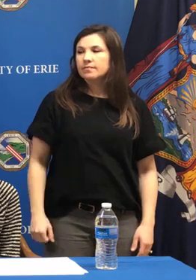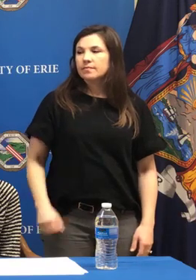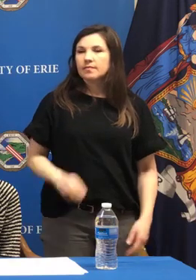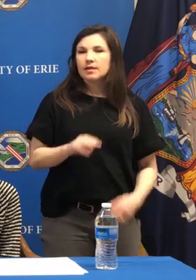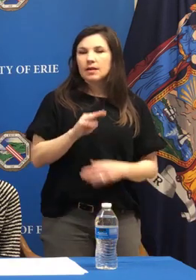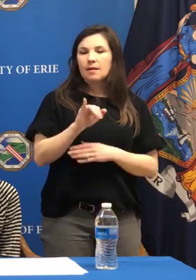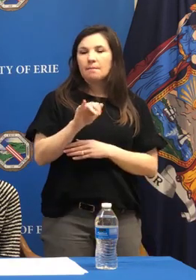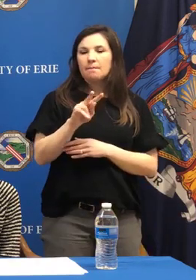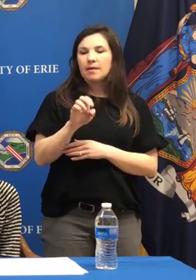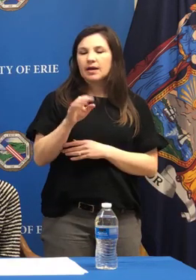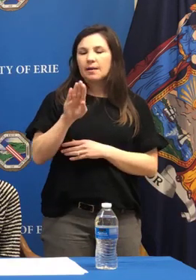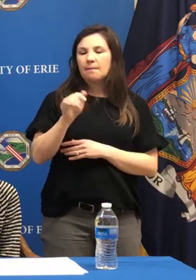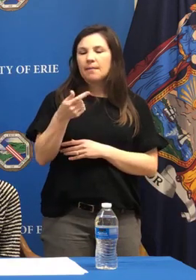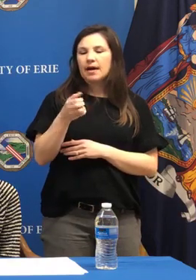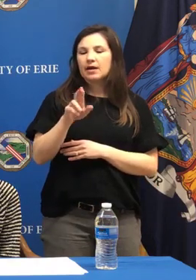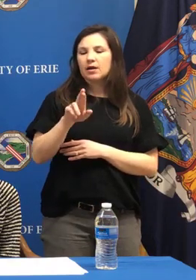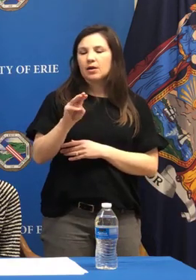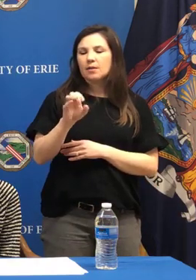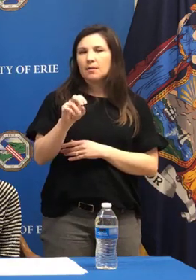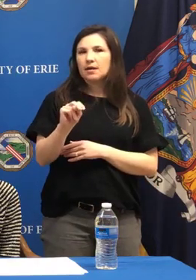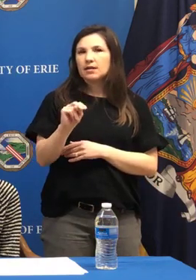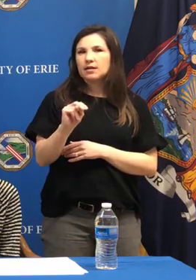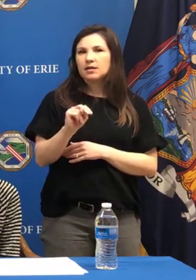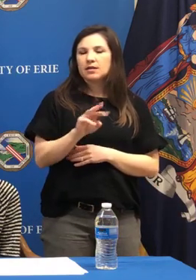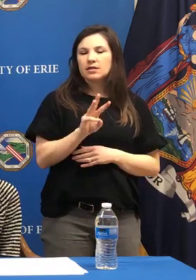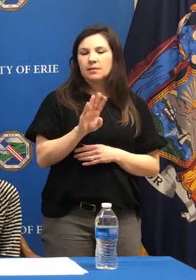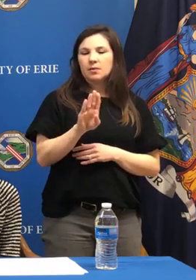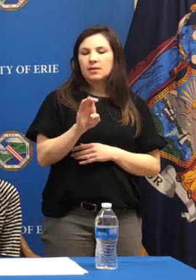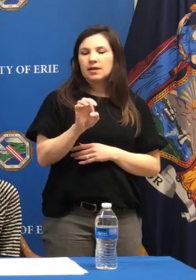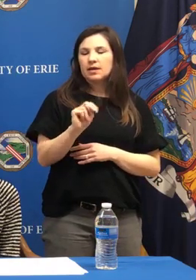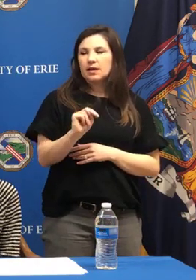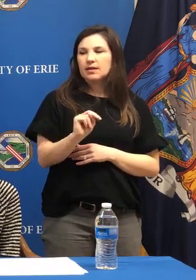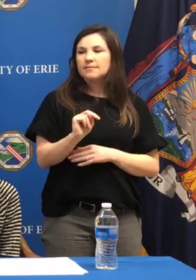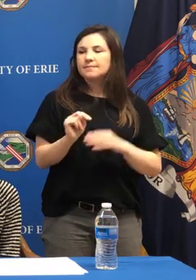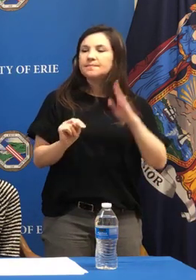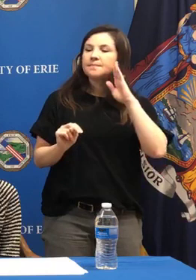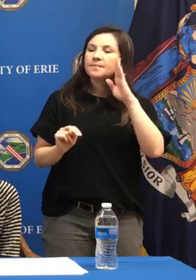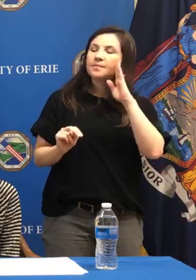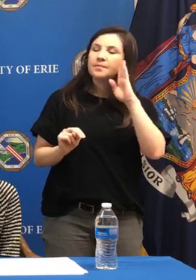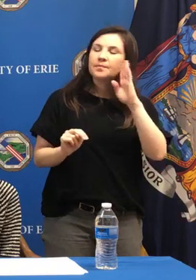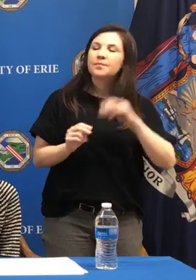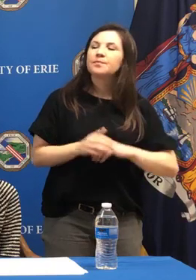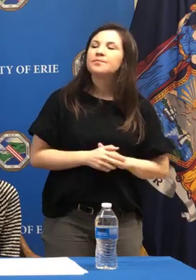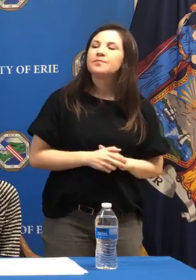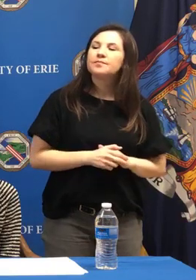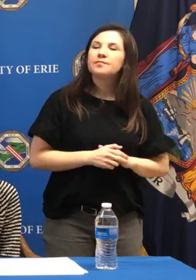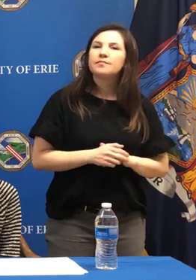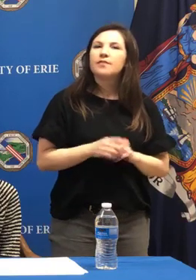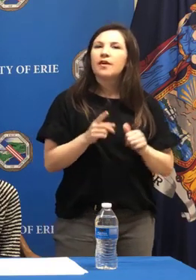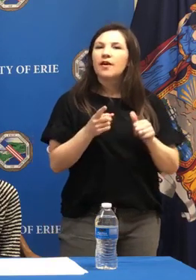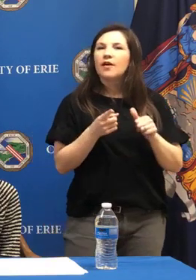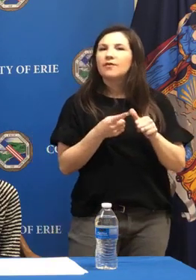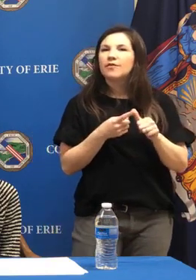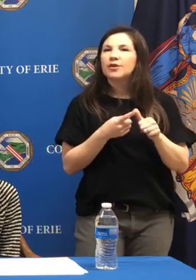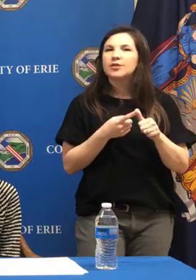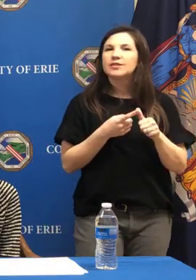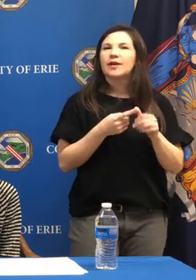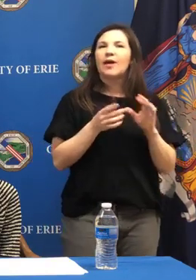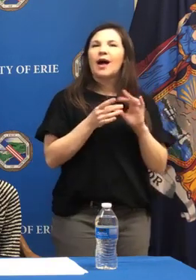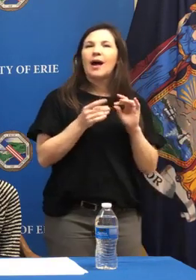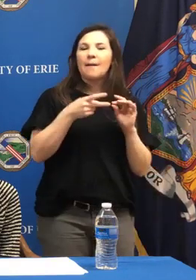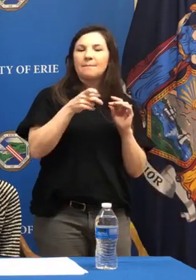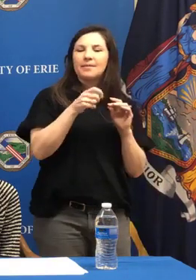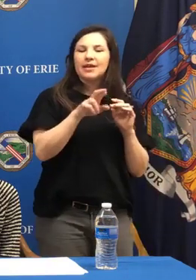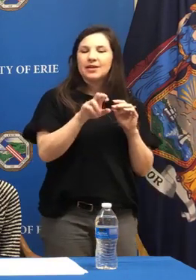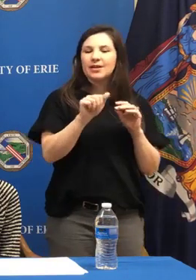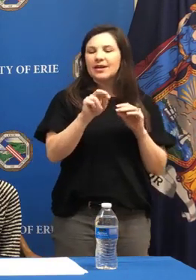Mike Baggerman from the WBEN. Hi, Mark. First of all, I want to give a shout out to Peter Anderson for those